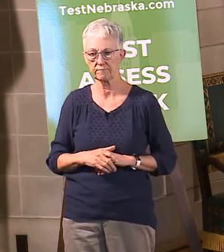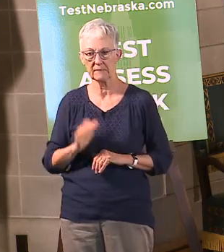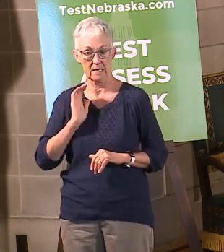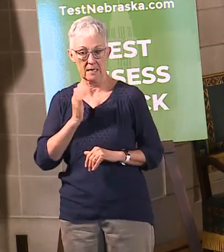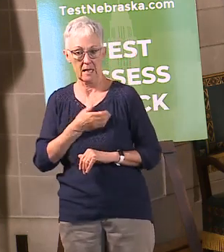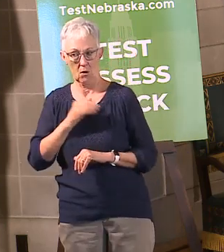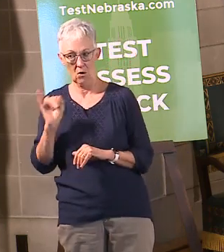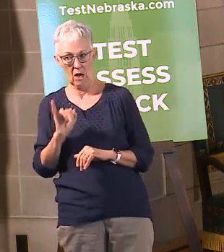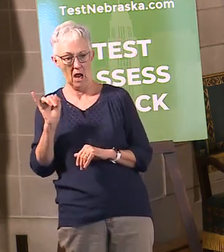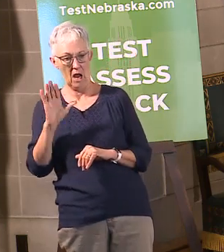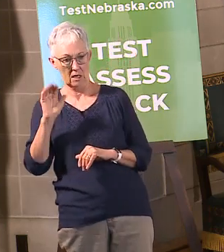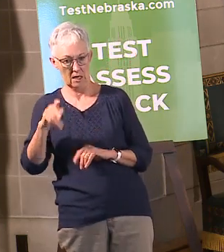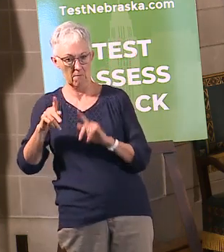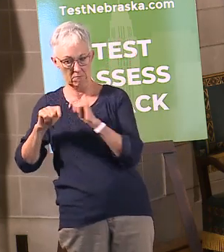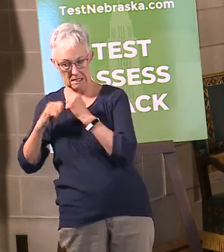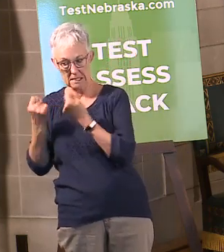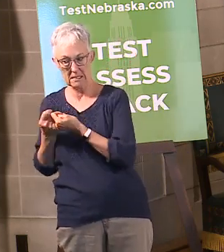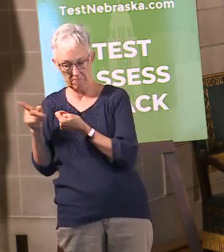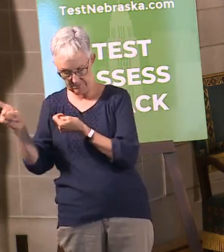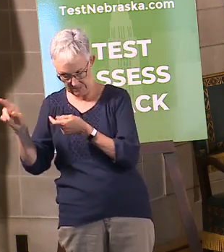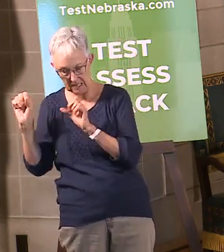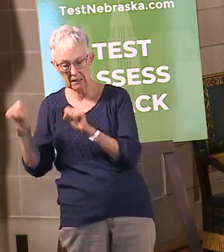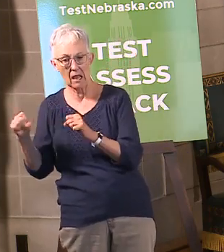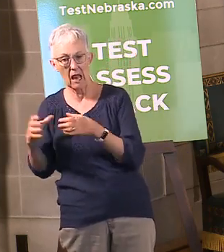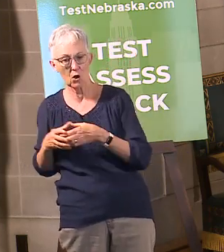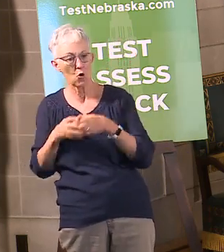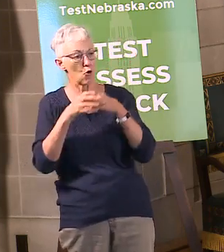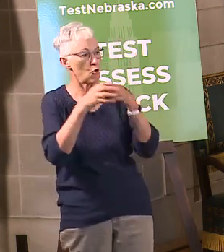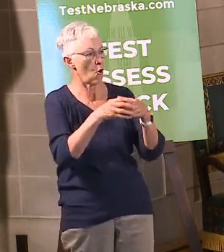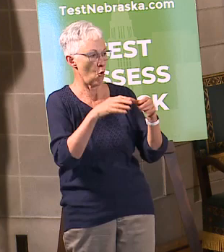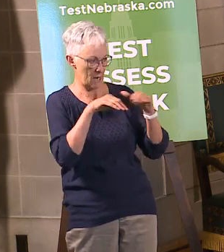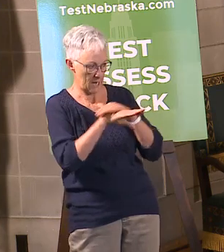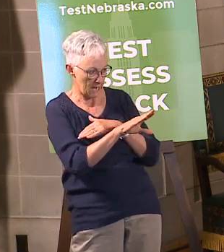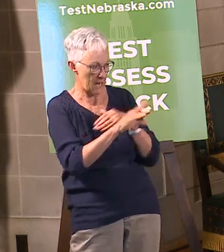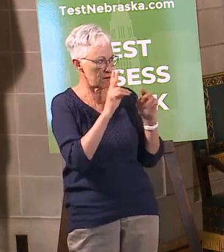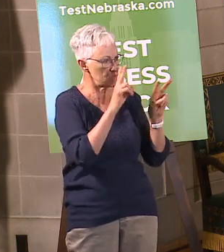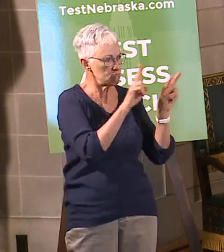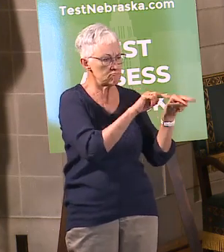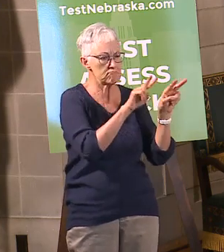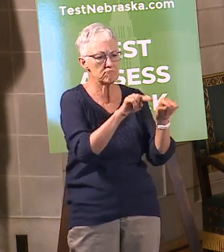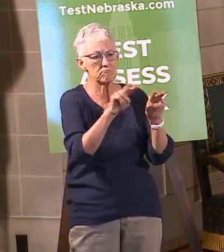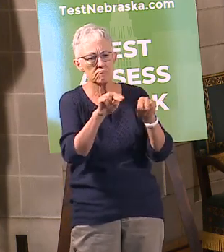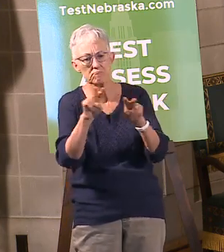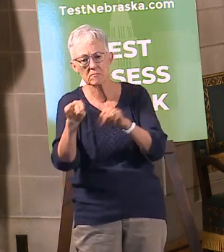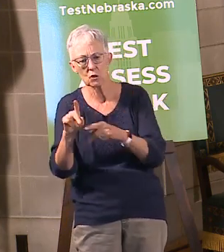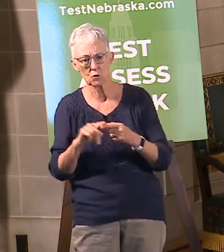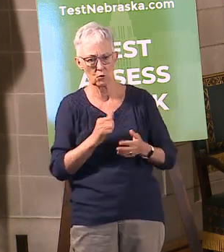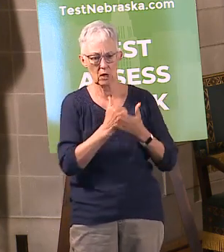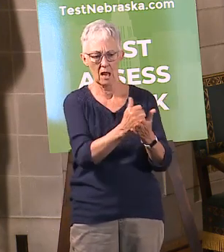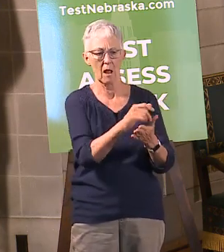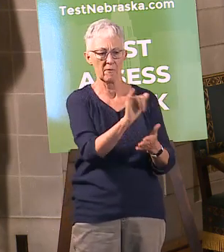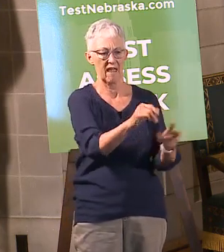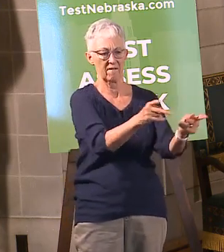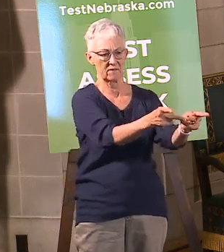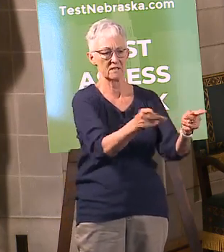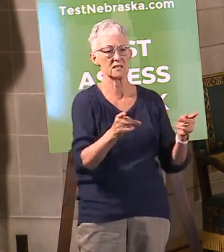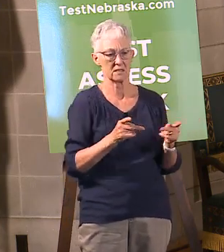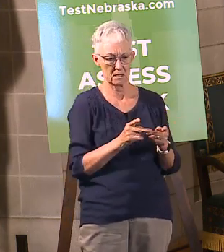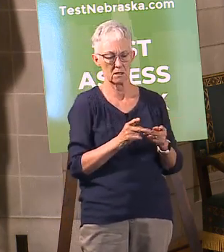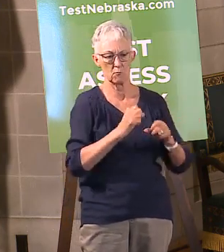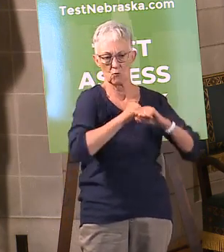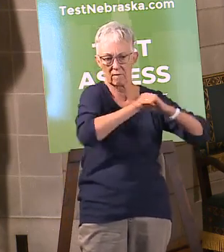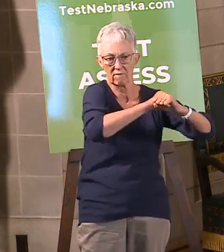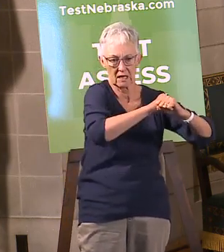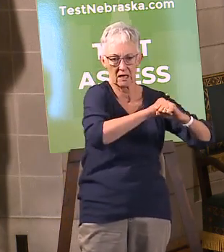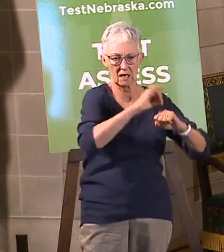proactive visits on site and provides guidance to help facilities prevent infection before the facility has an